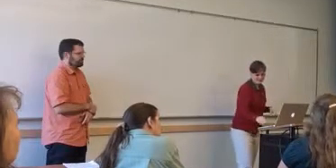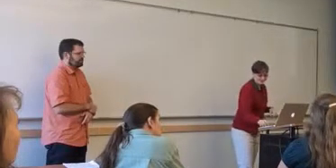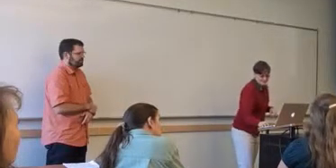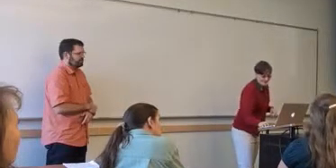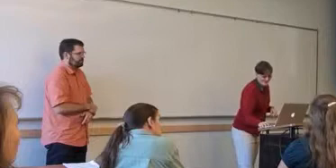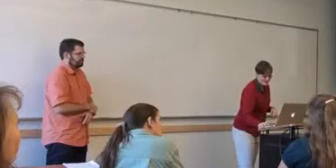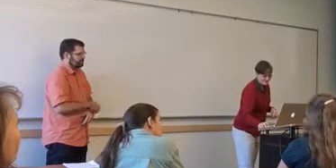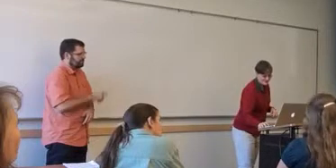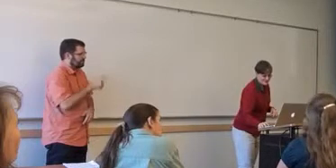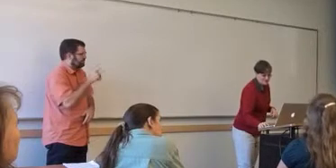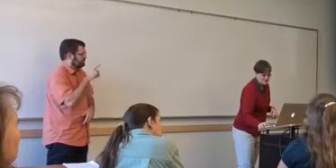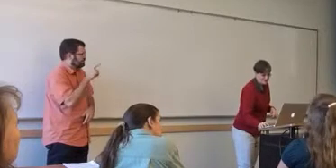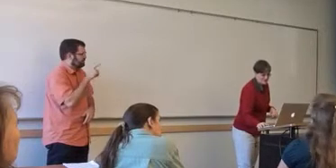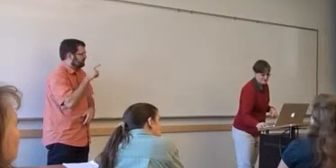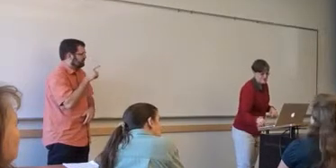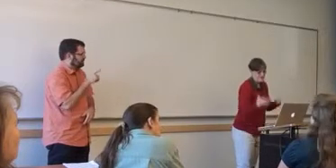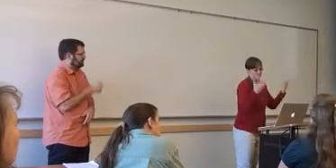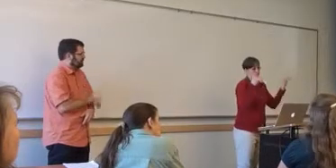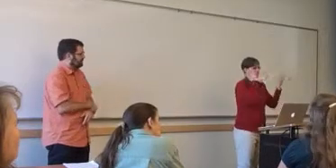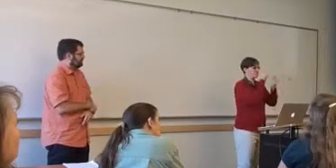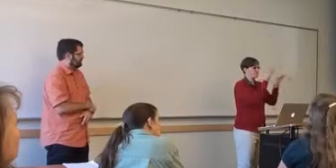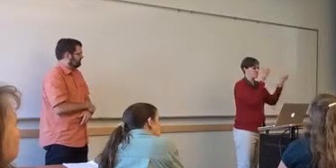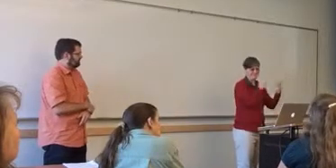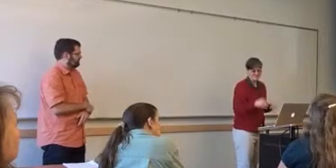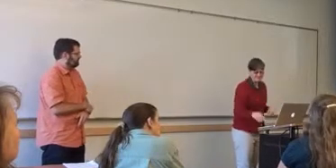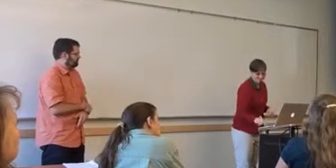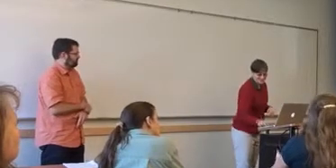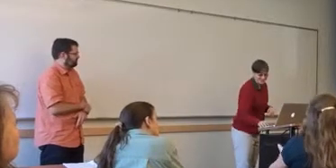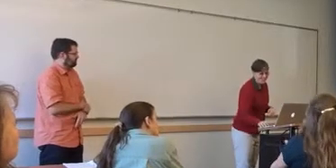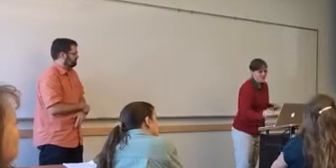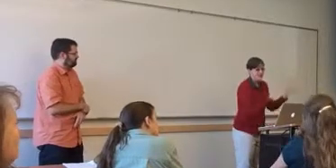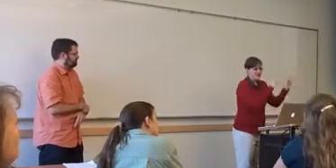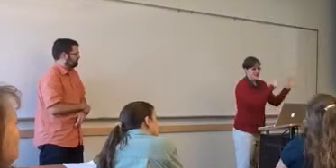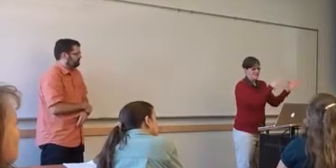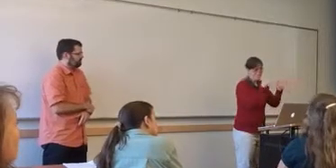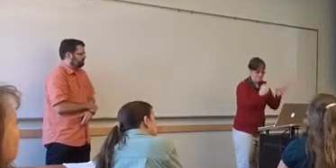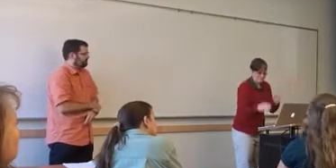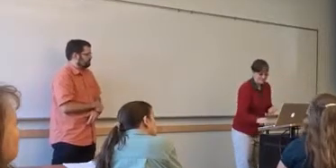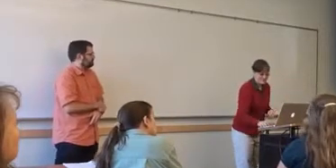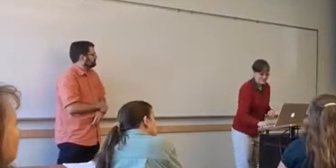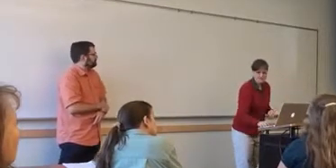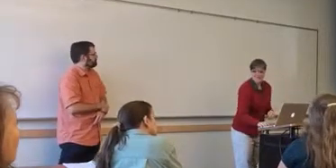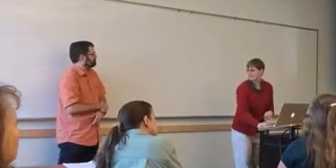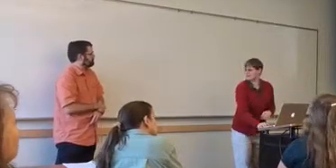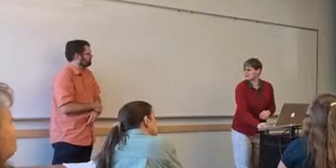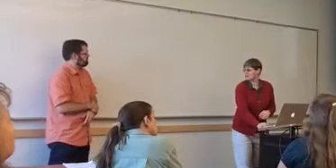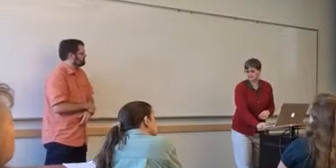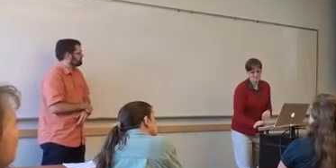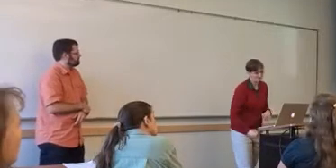the university was named after him. So just thought I'd let you know, it's in Washington, D.C.